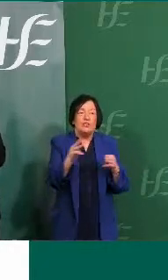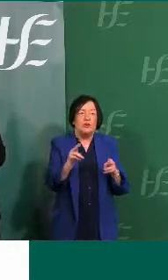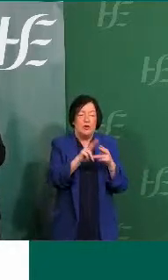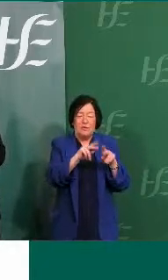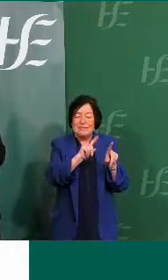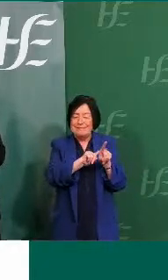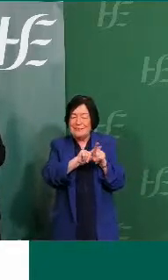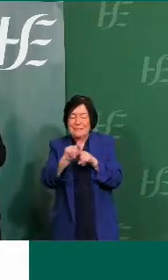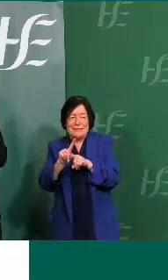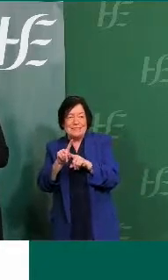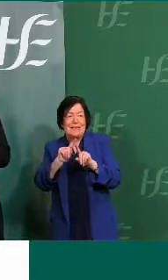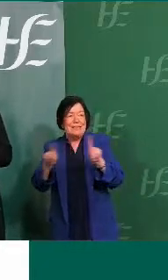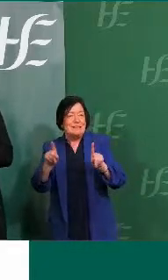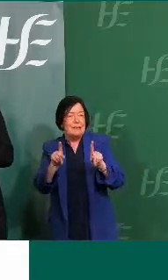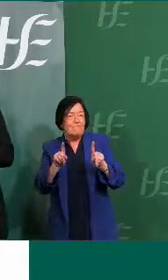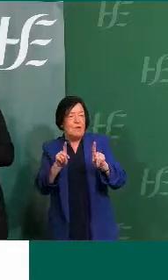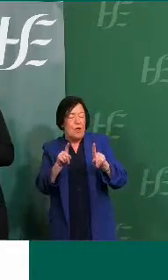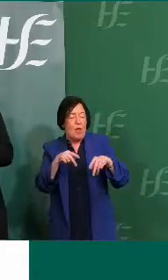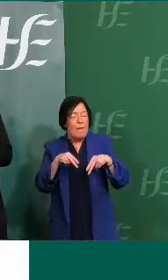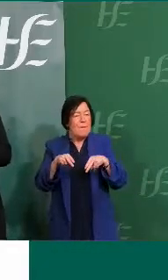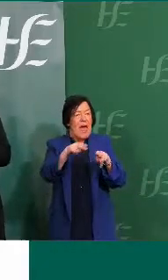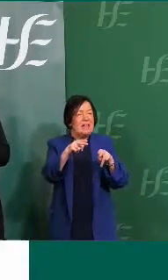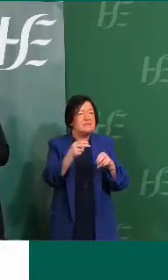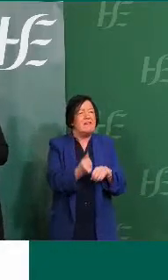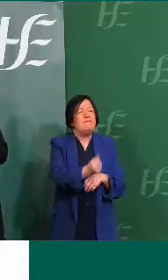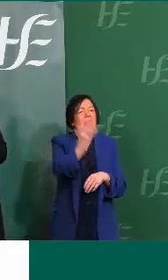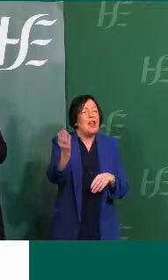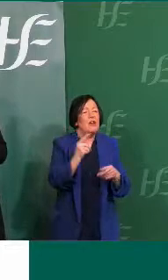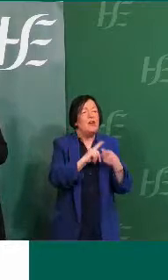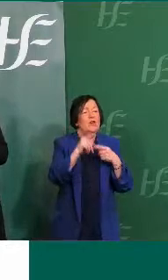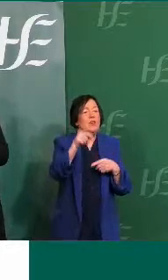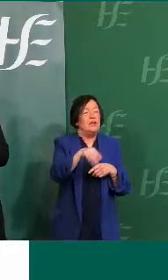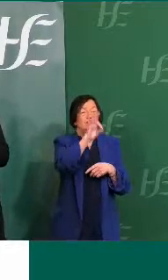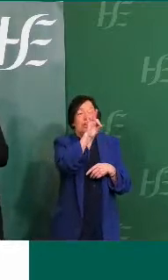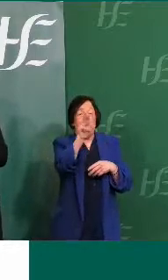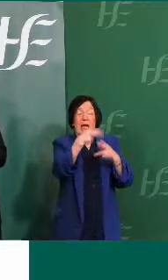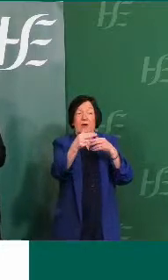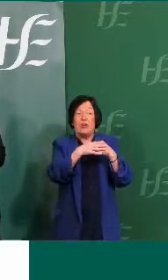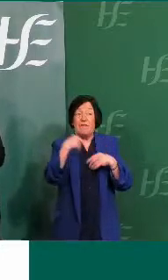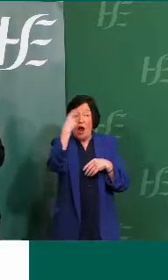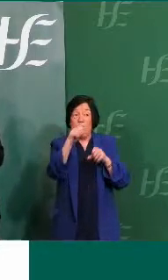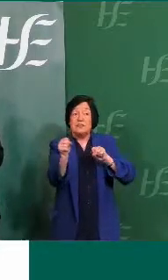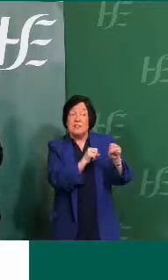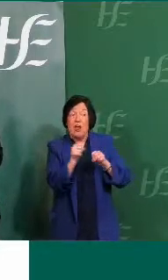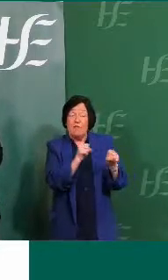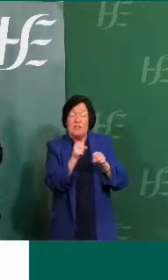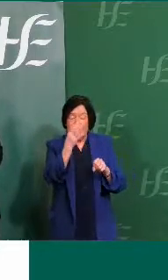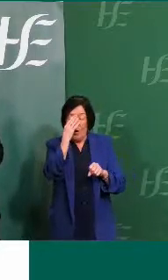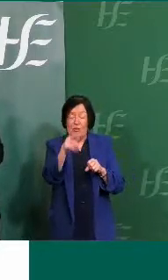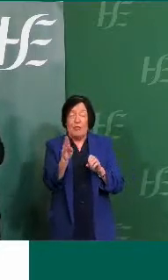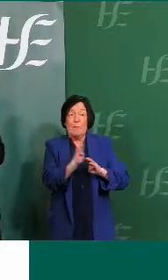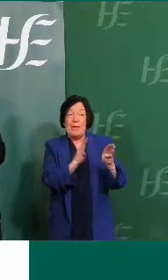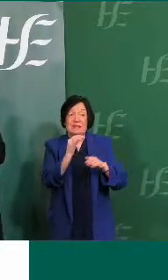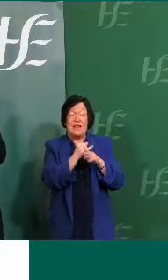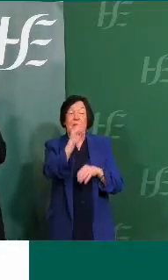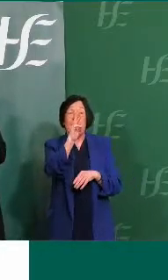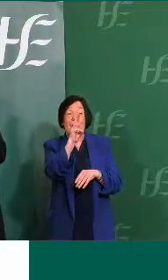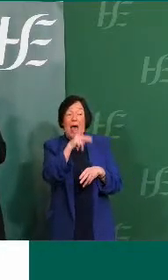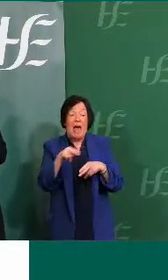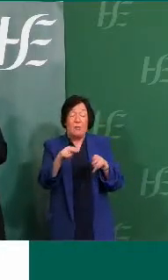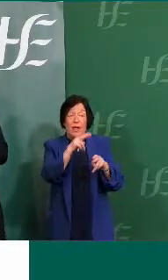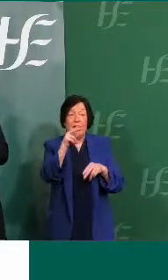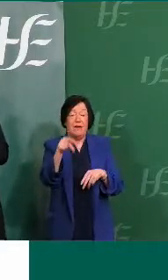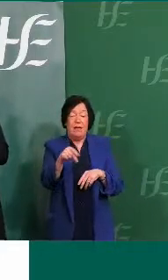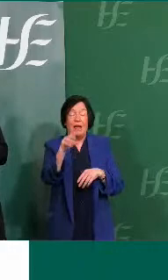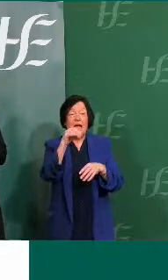all of the different pathways available. We said GP out of our services, notwithstanding that they're busy, they are a pathway. Local